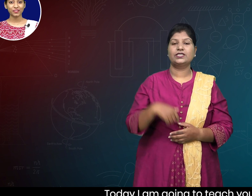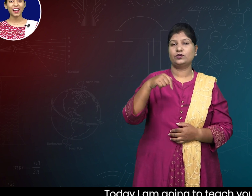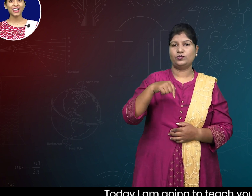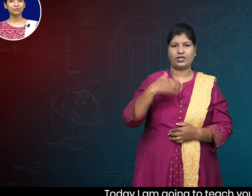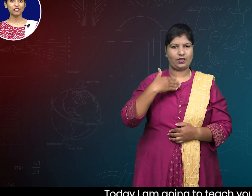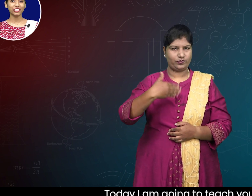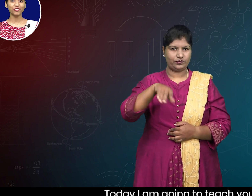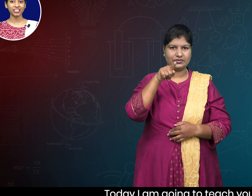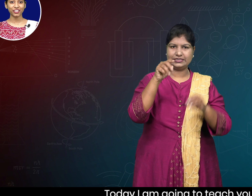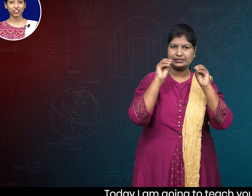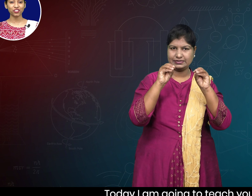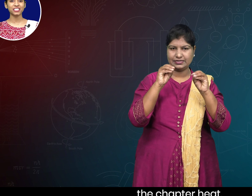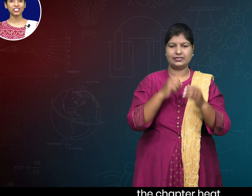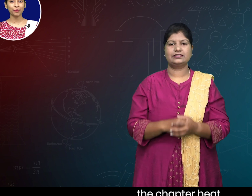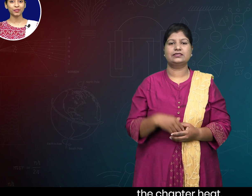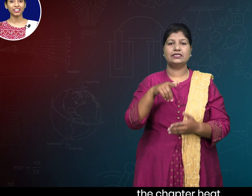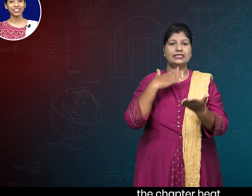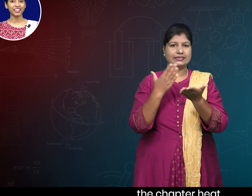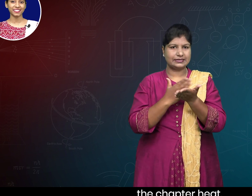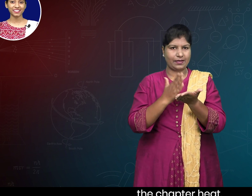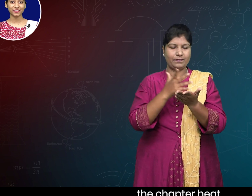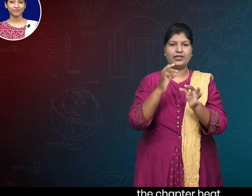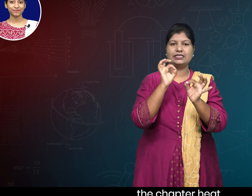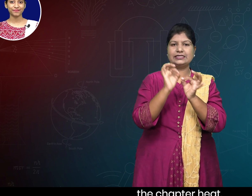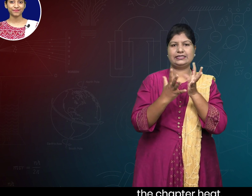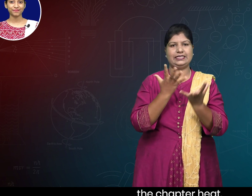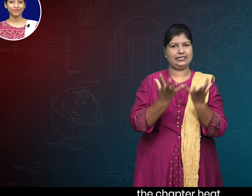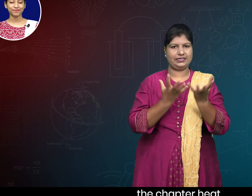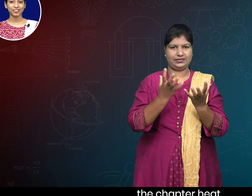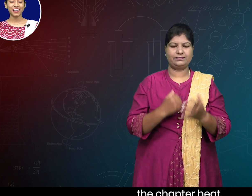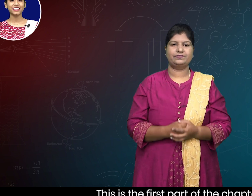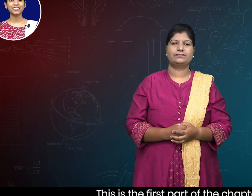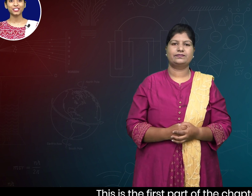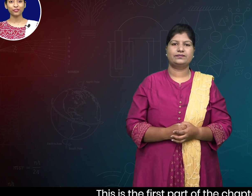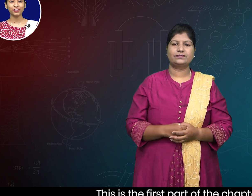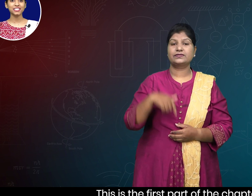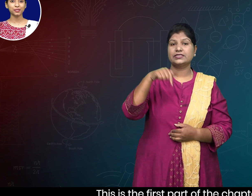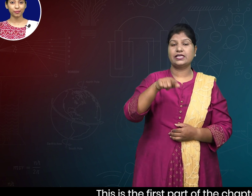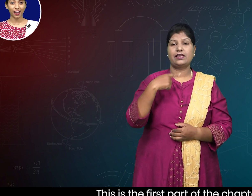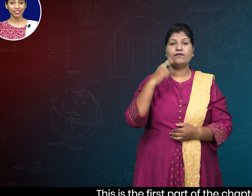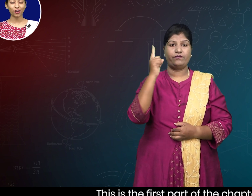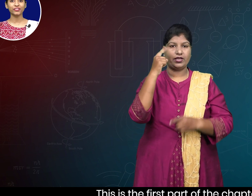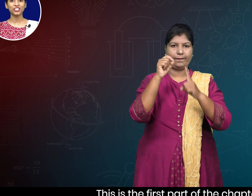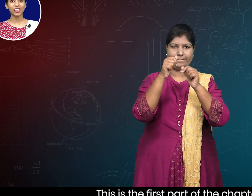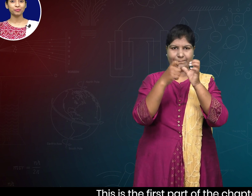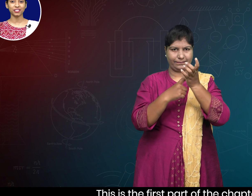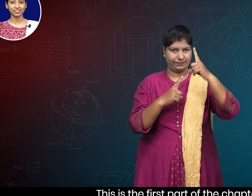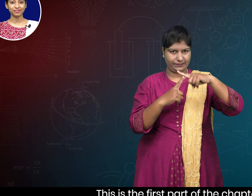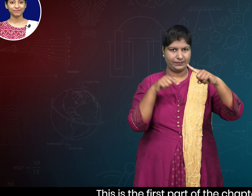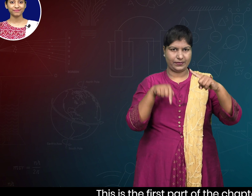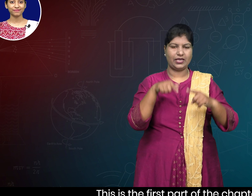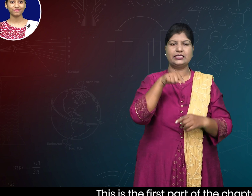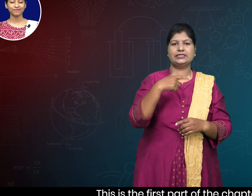Today, I am going to teach you the chapter Heat. This is the first part of the